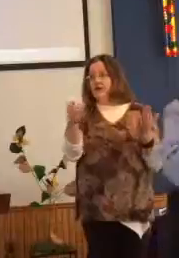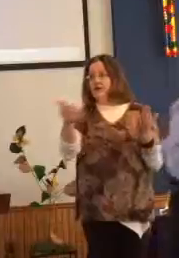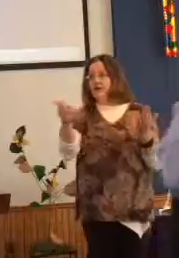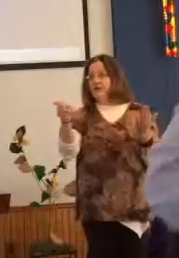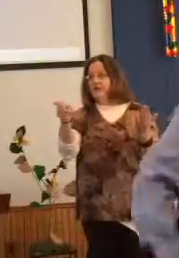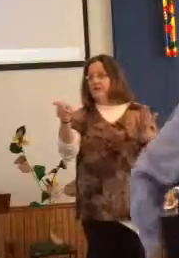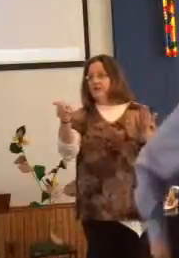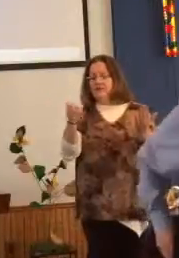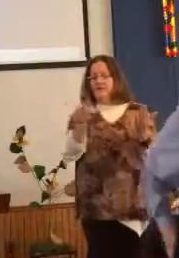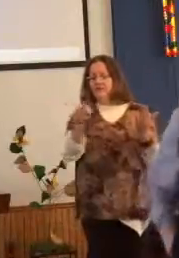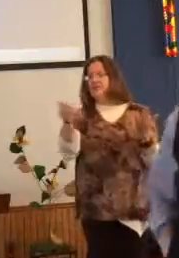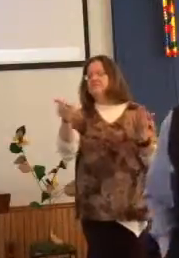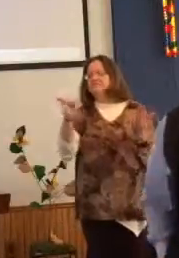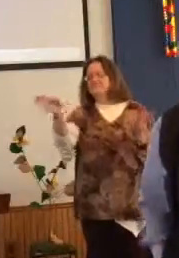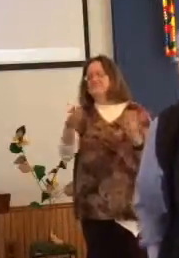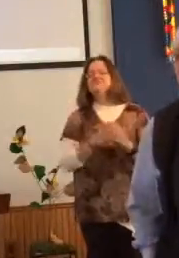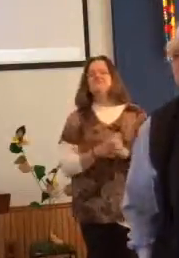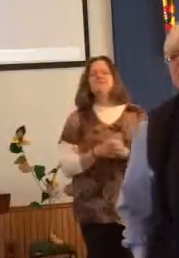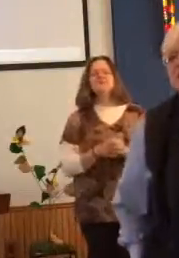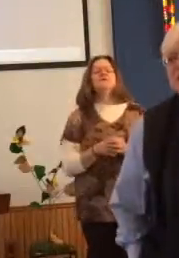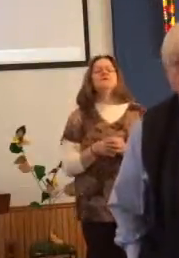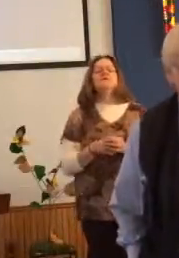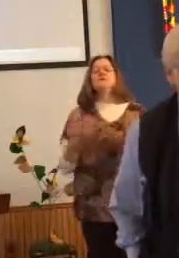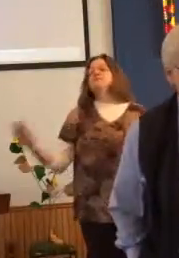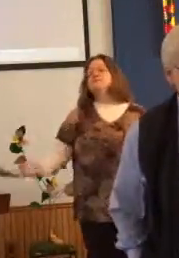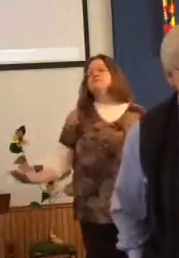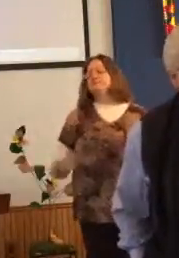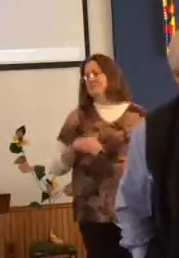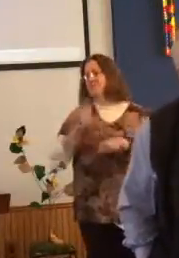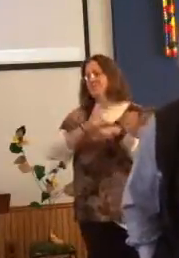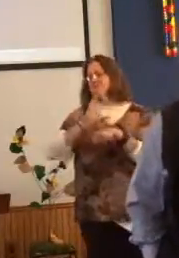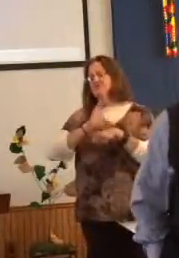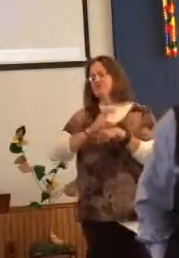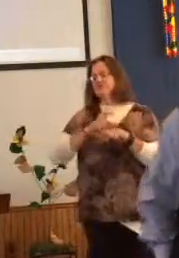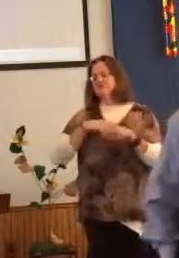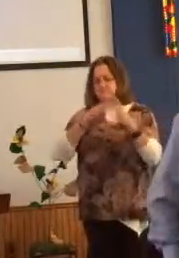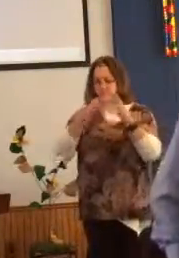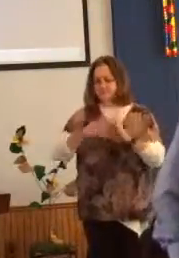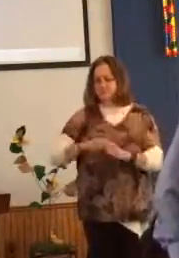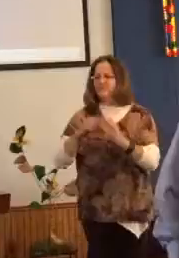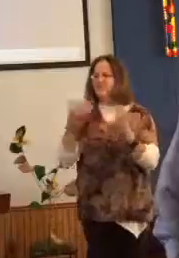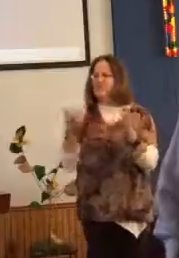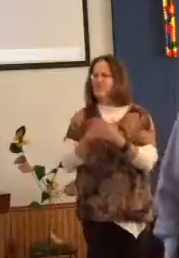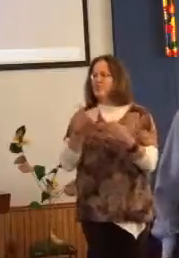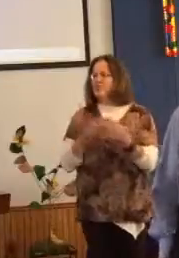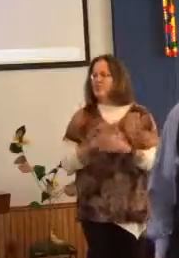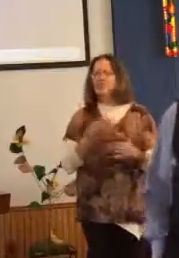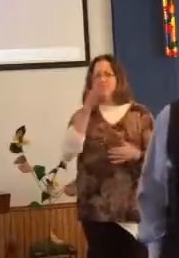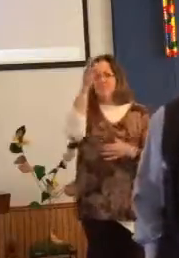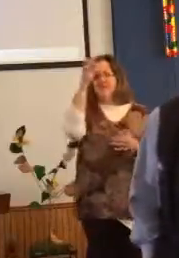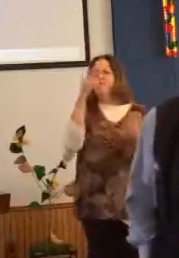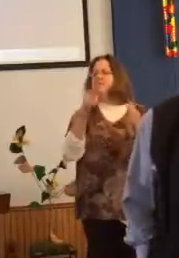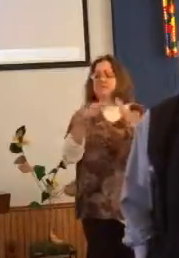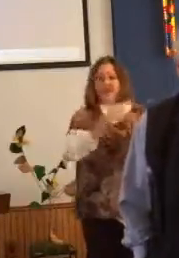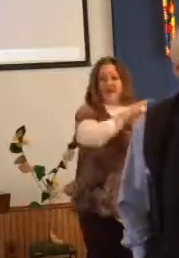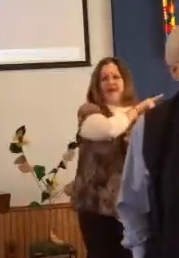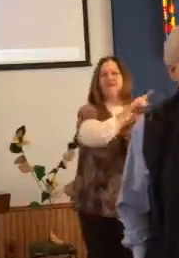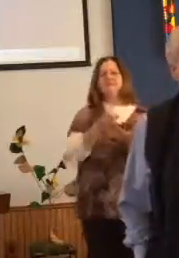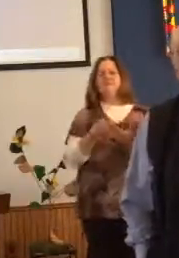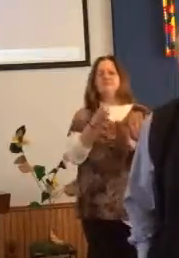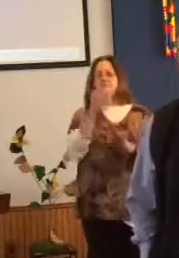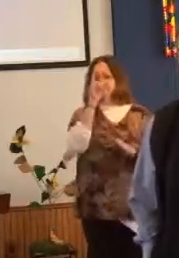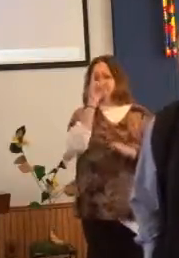You know, as a church, Milwaukee MCC is starting on a new path. It's